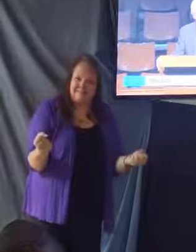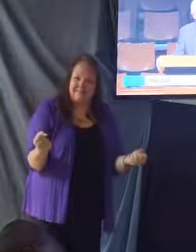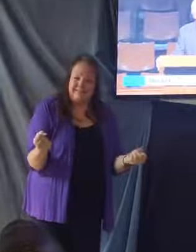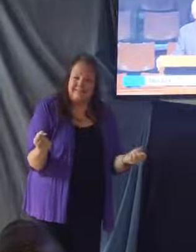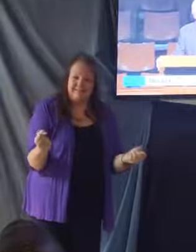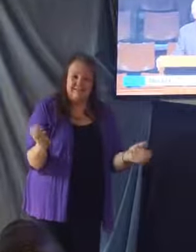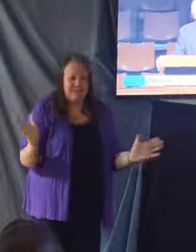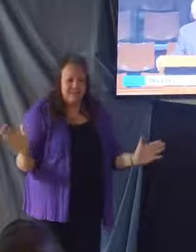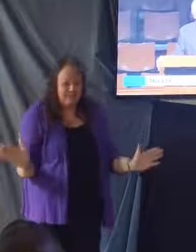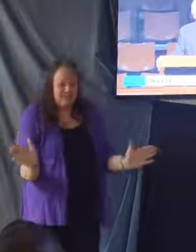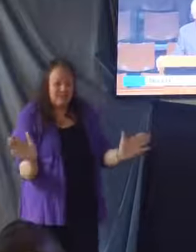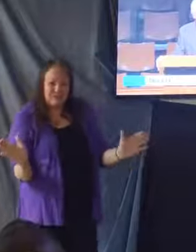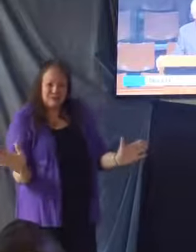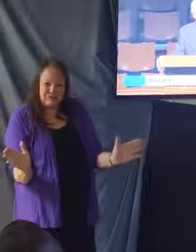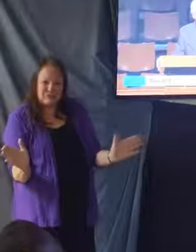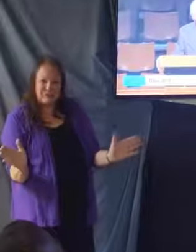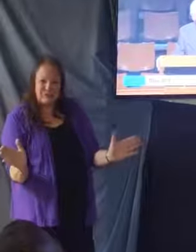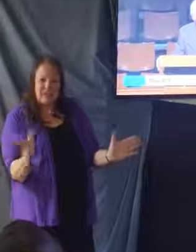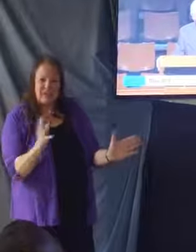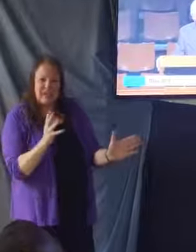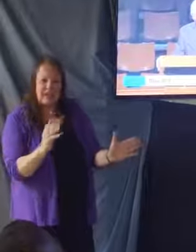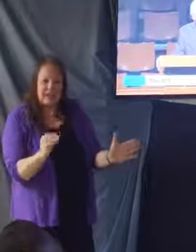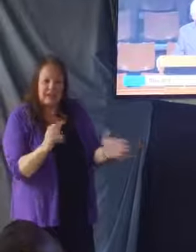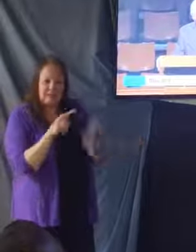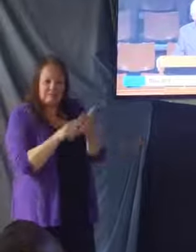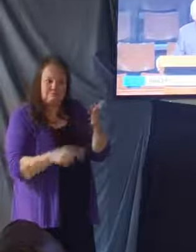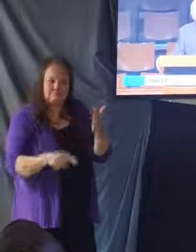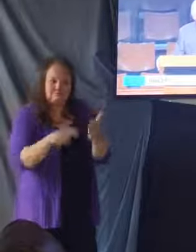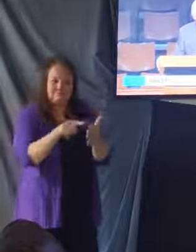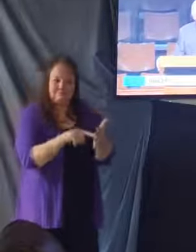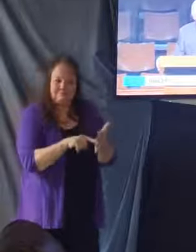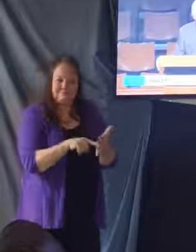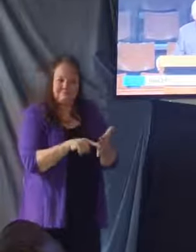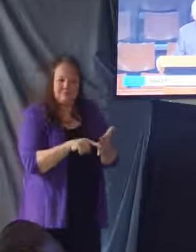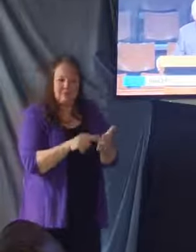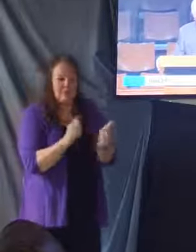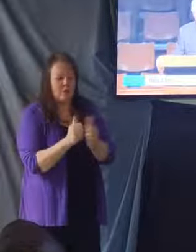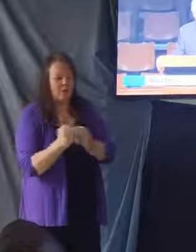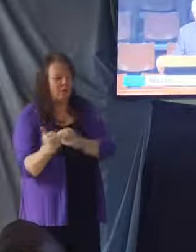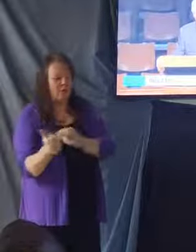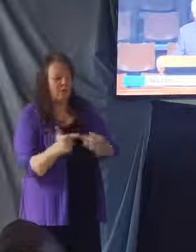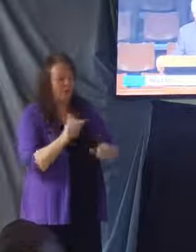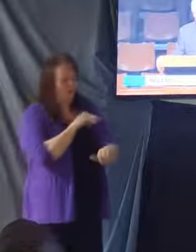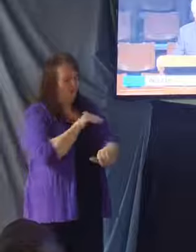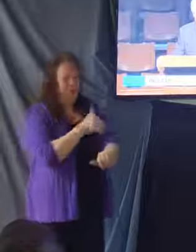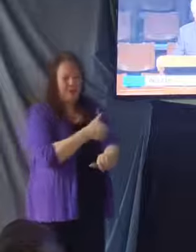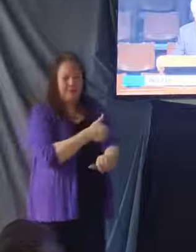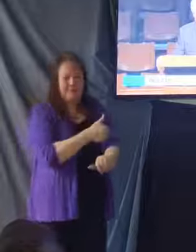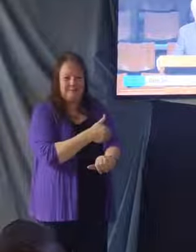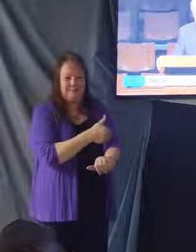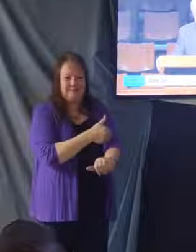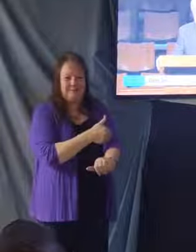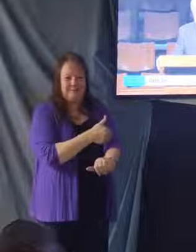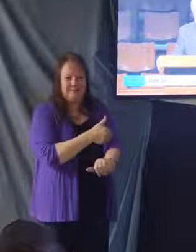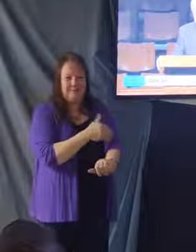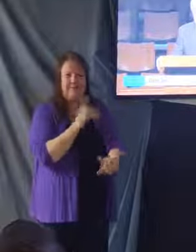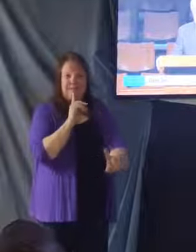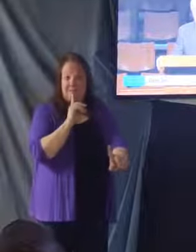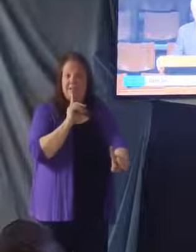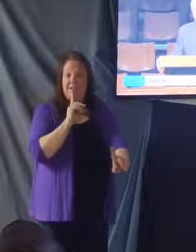and exhort and reprove with all authority.